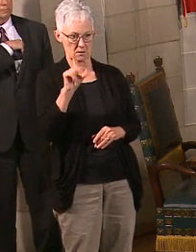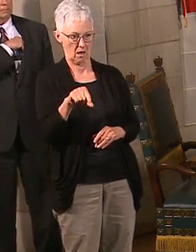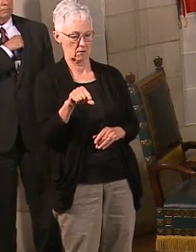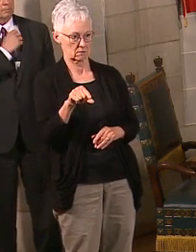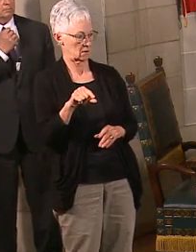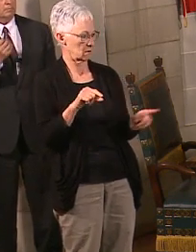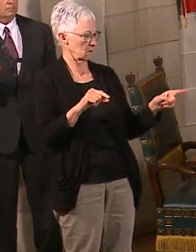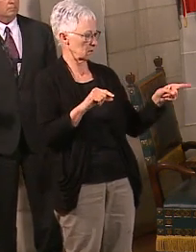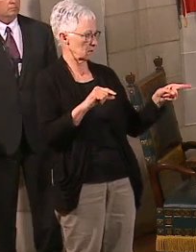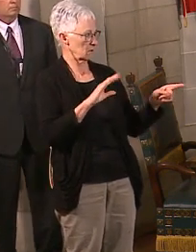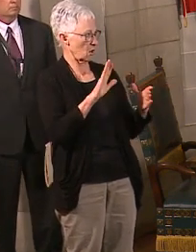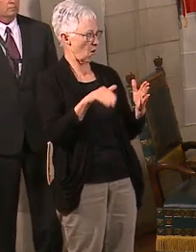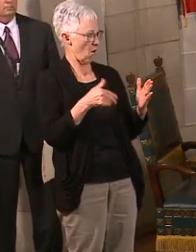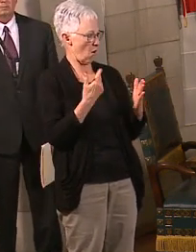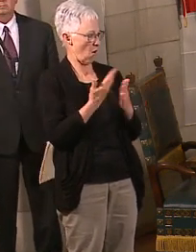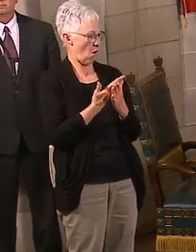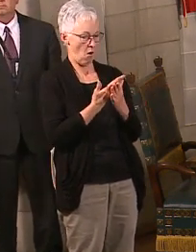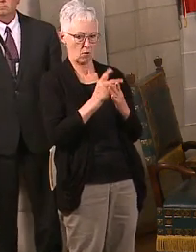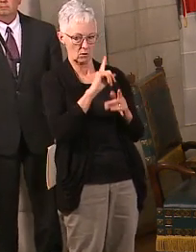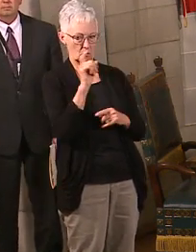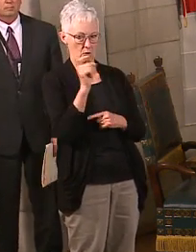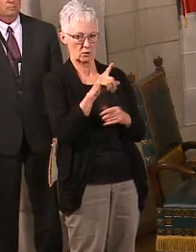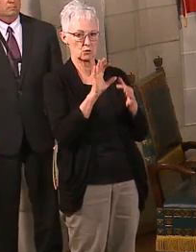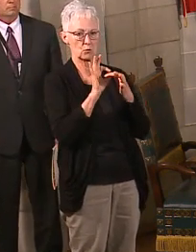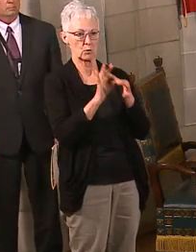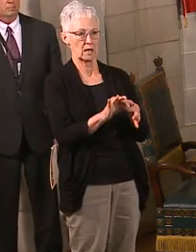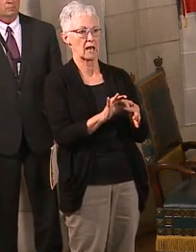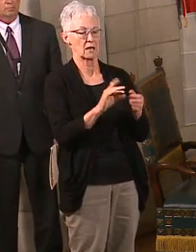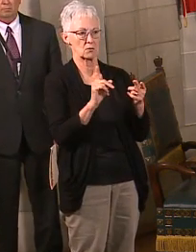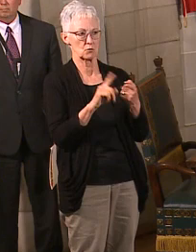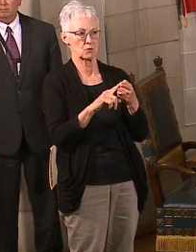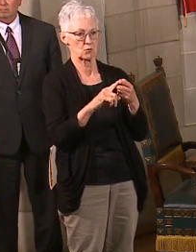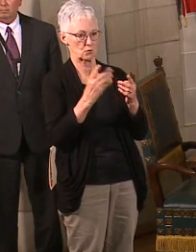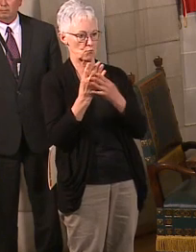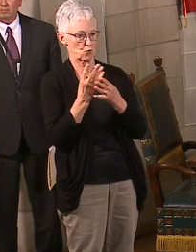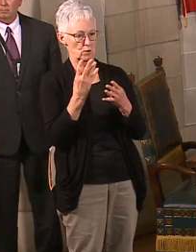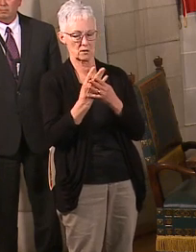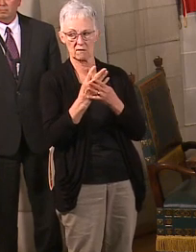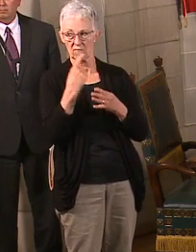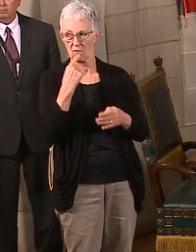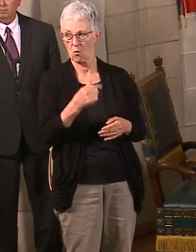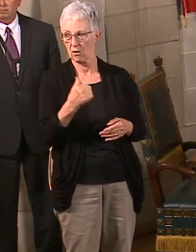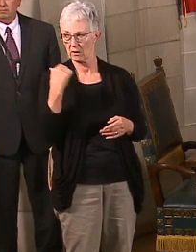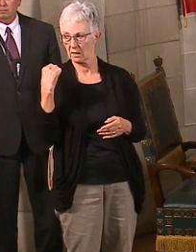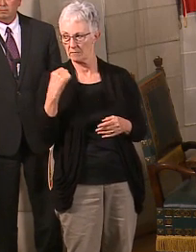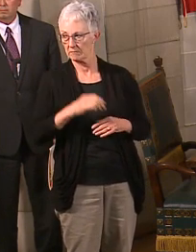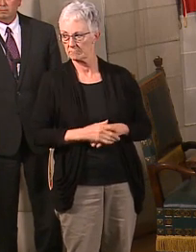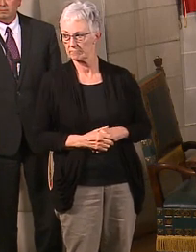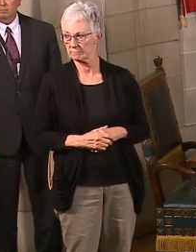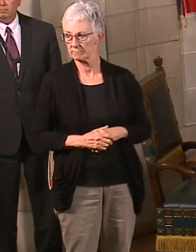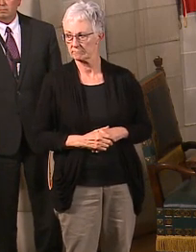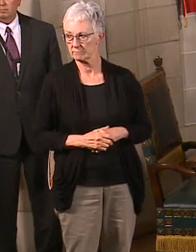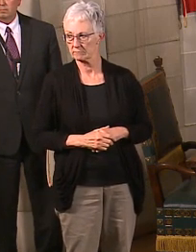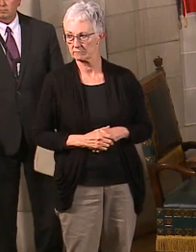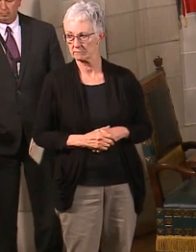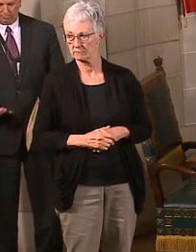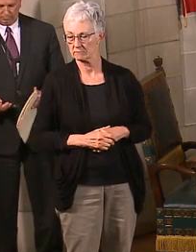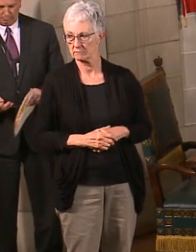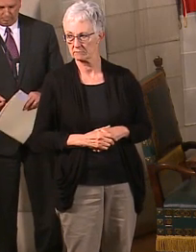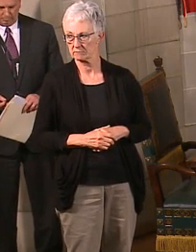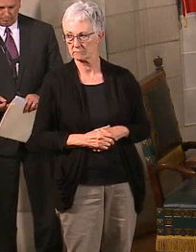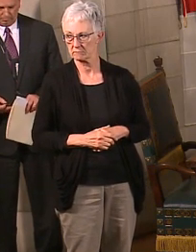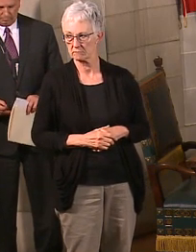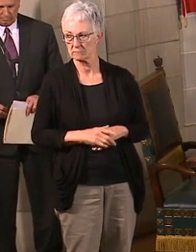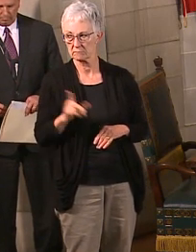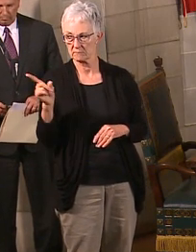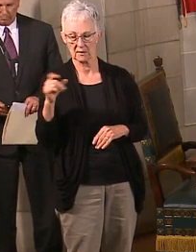for the Director Frakes, really, to answer. Taylor, is there anything else that is not corrections related that I should hit upon? I have a few other questions